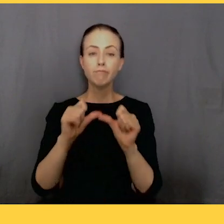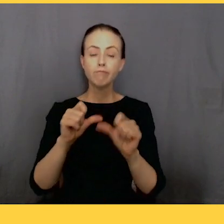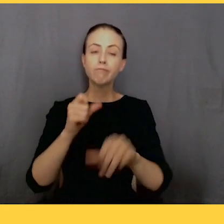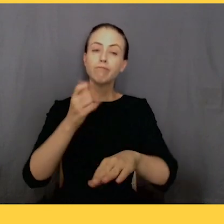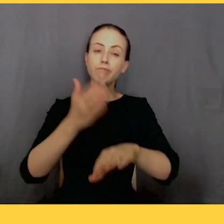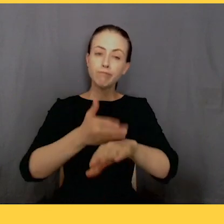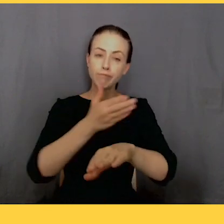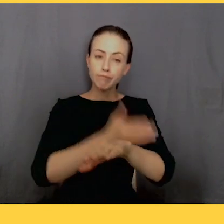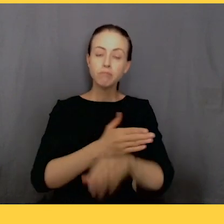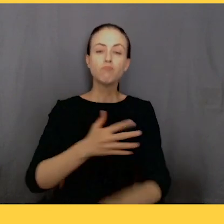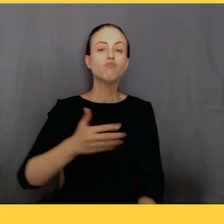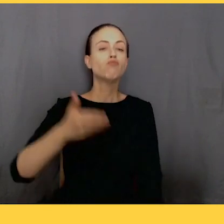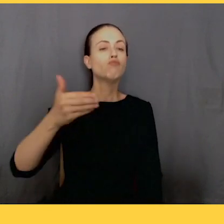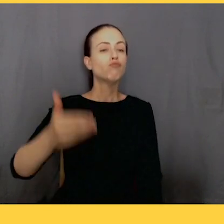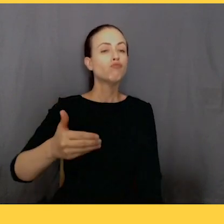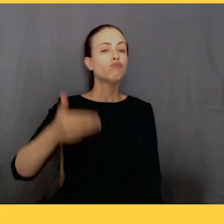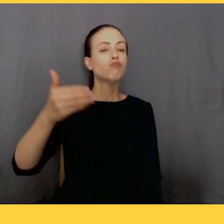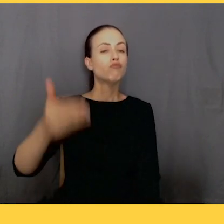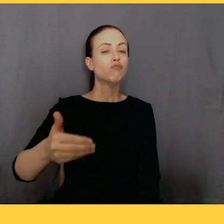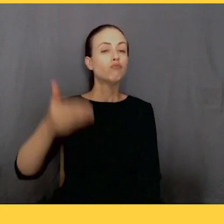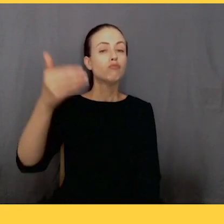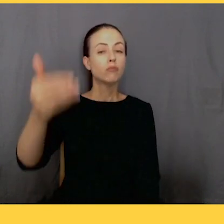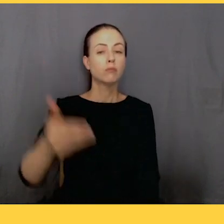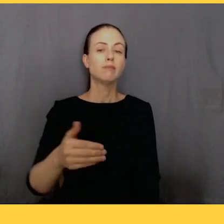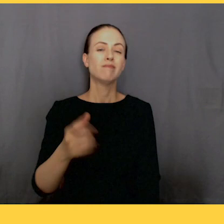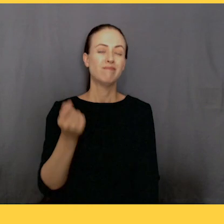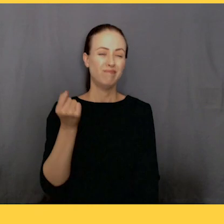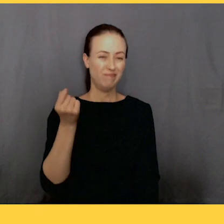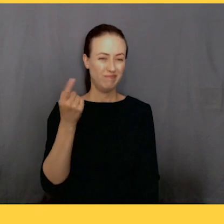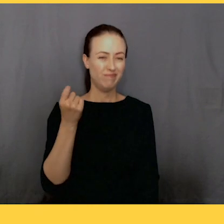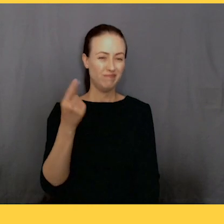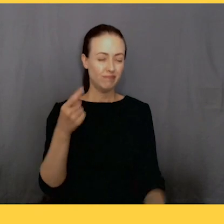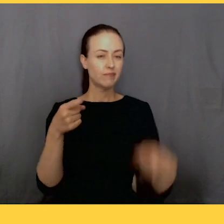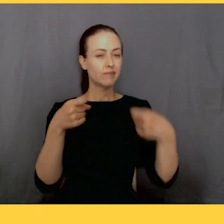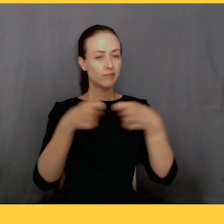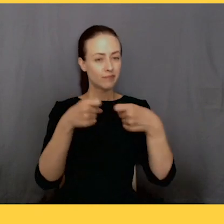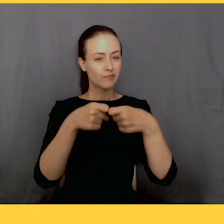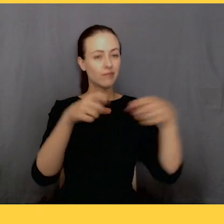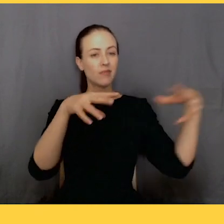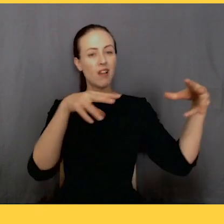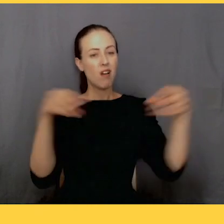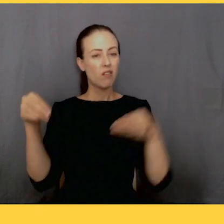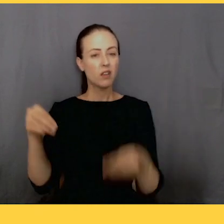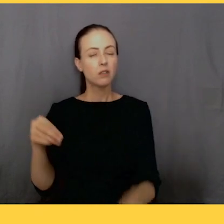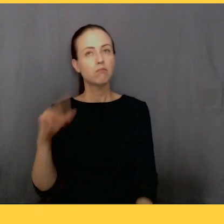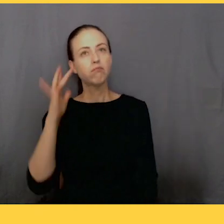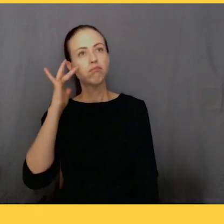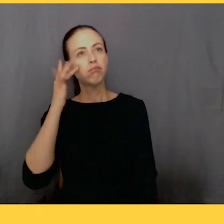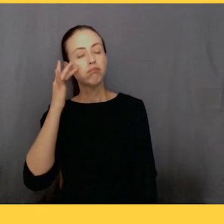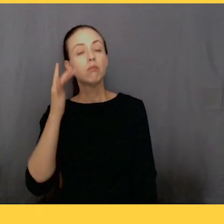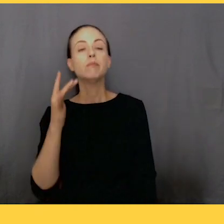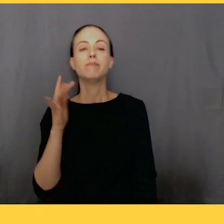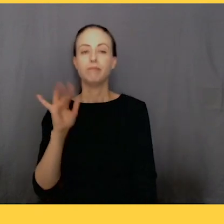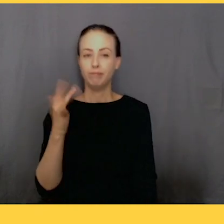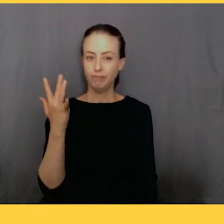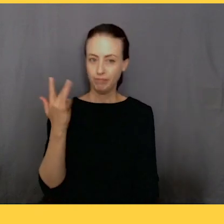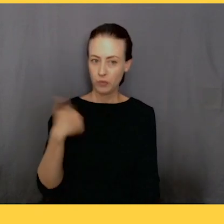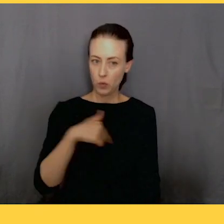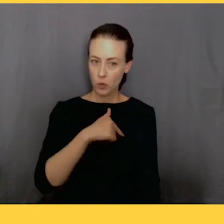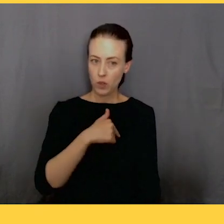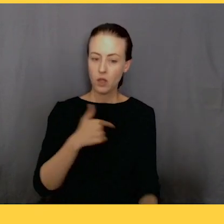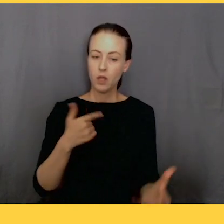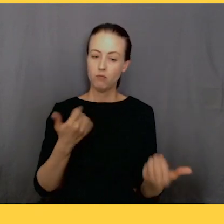years. And I realize de-energizing, it's very disruptive, which is why we're offering several customer care